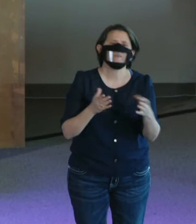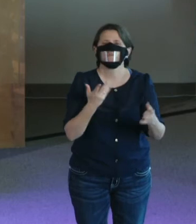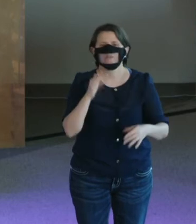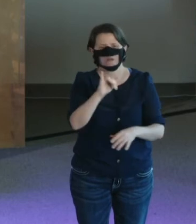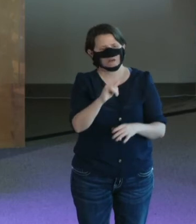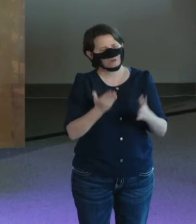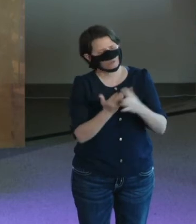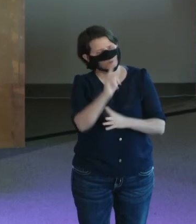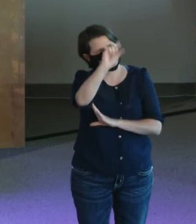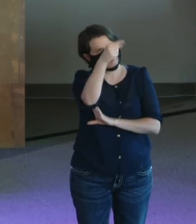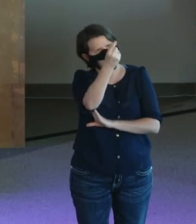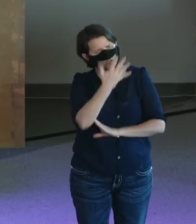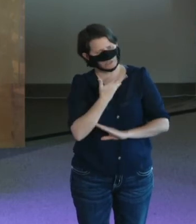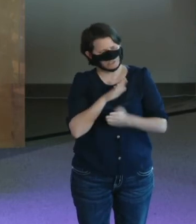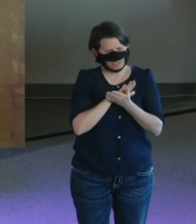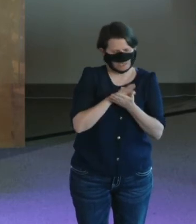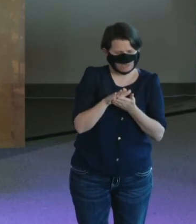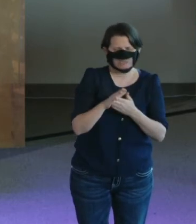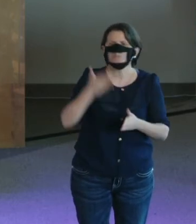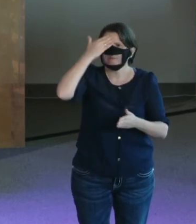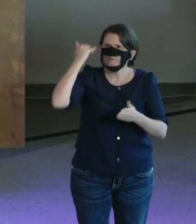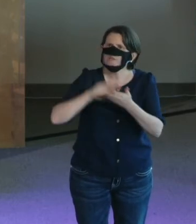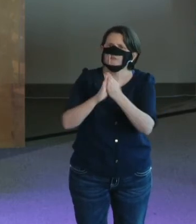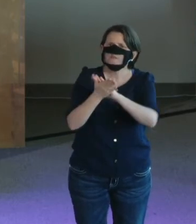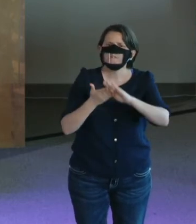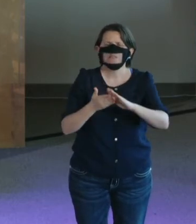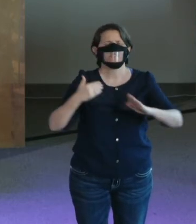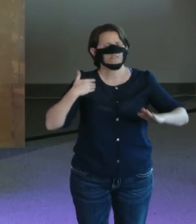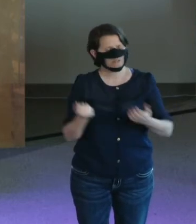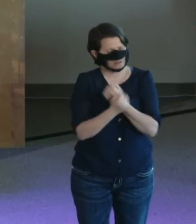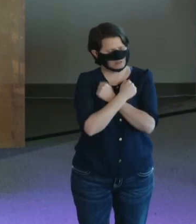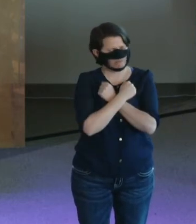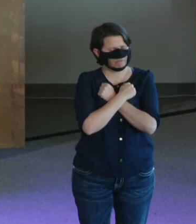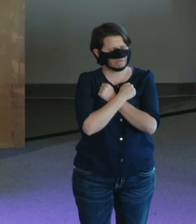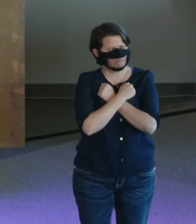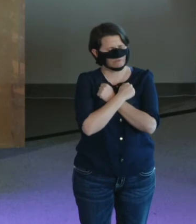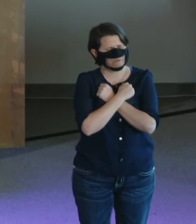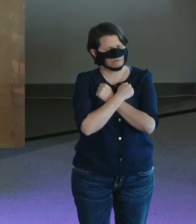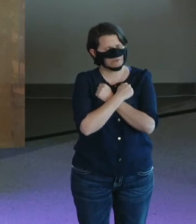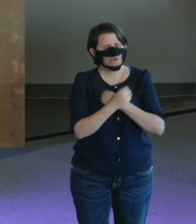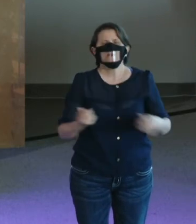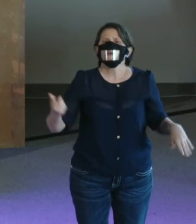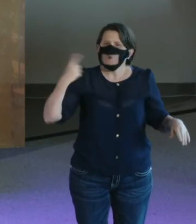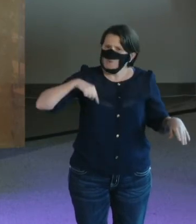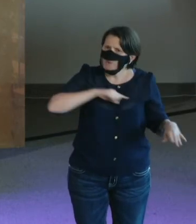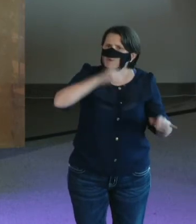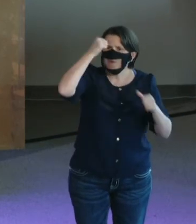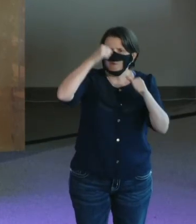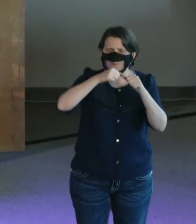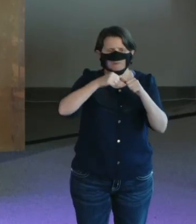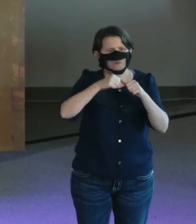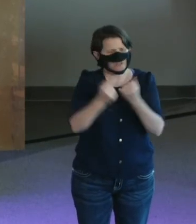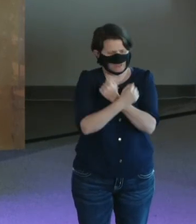and kindness, with forgiveness and love. and we remember the immense love and connections we